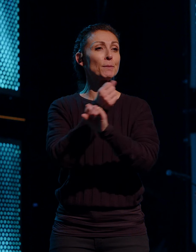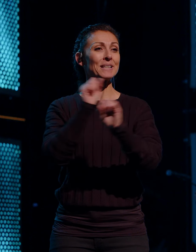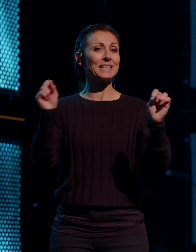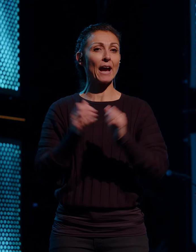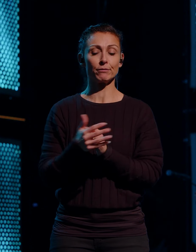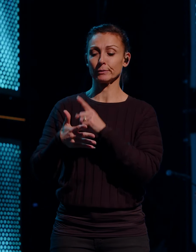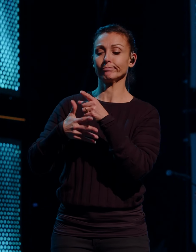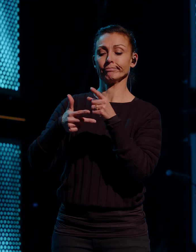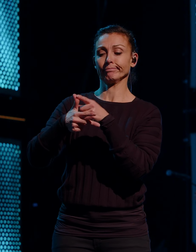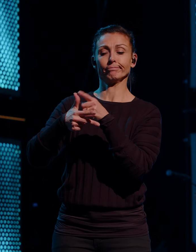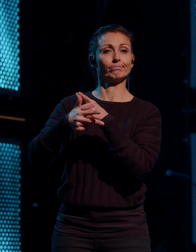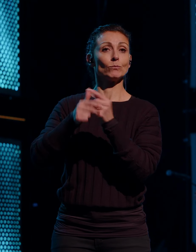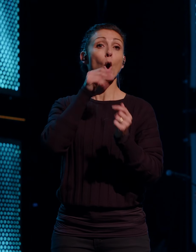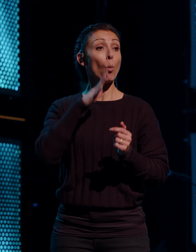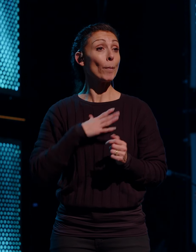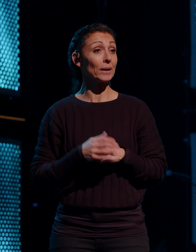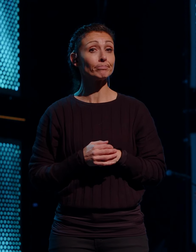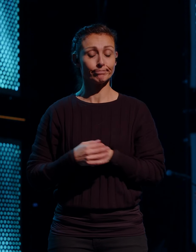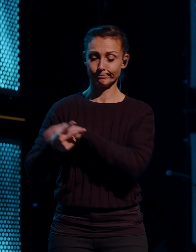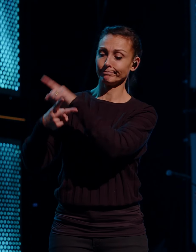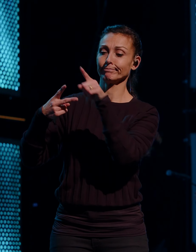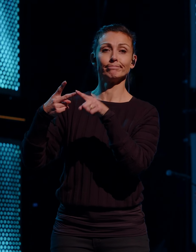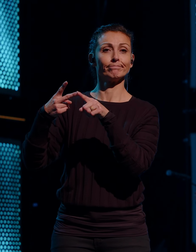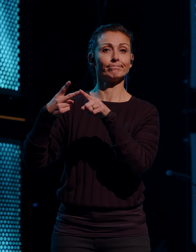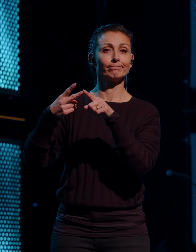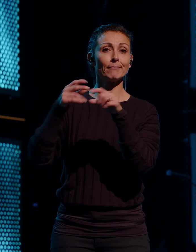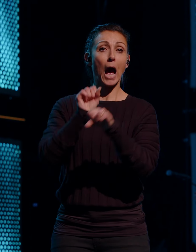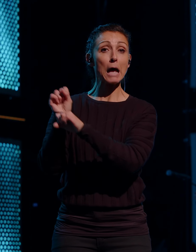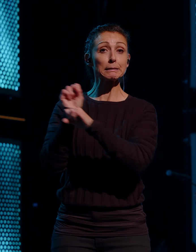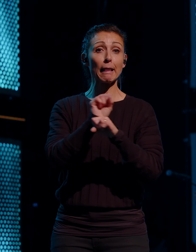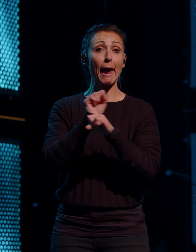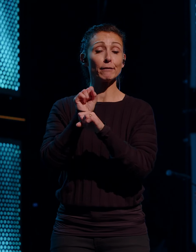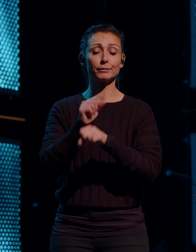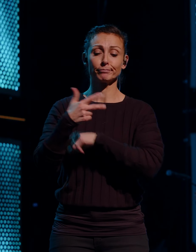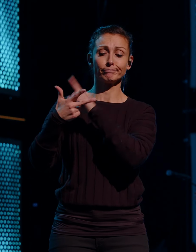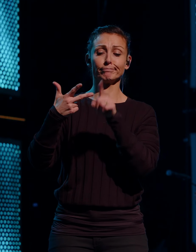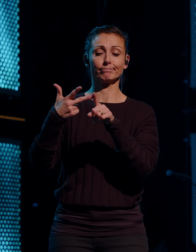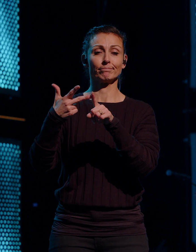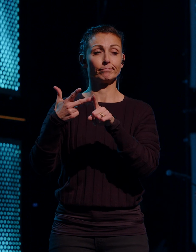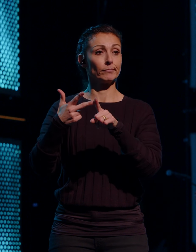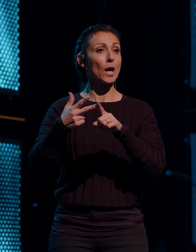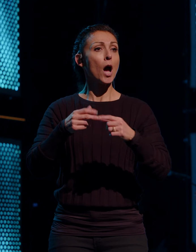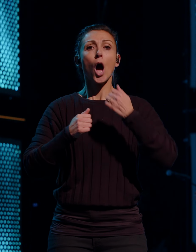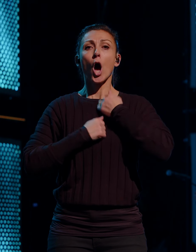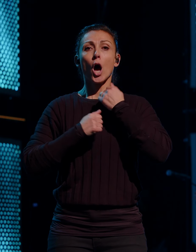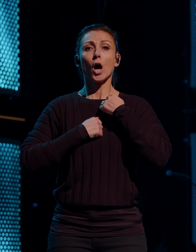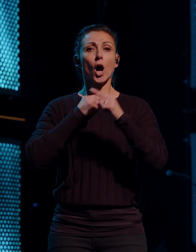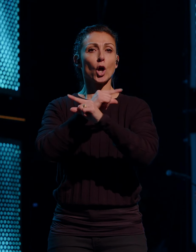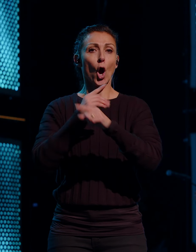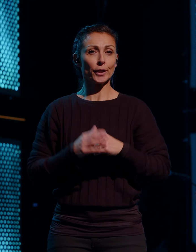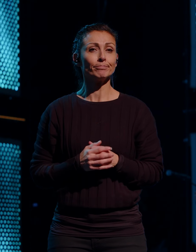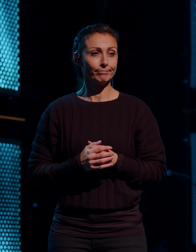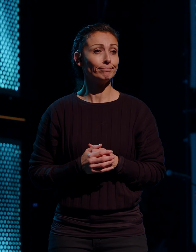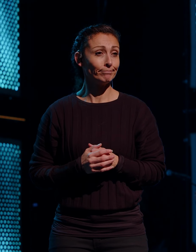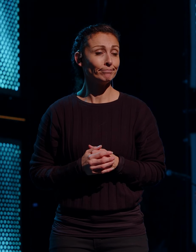it was in an article that I read, and I had our graphic designer put this together, but look at the differences here of the church.